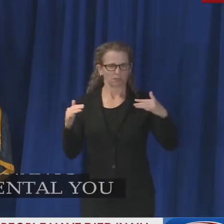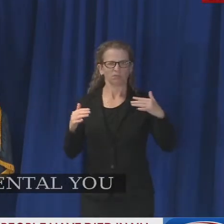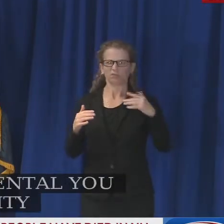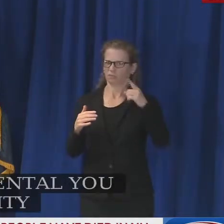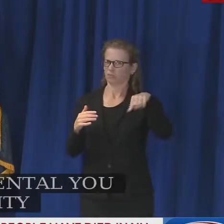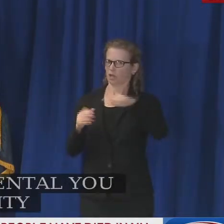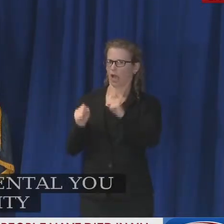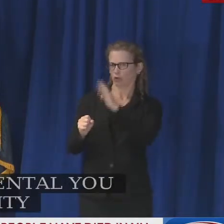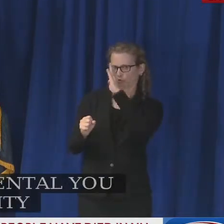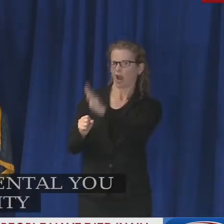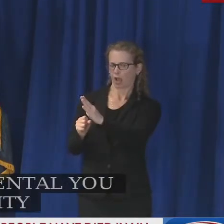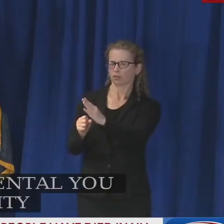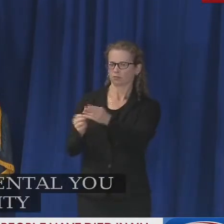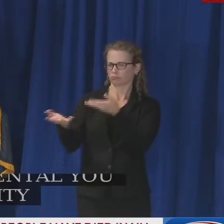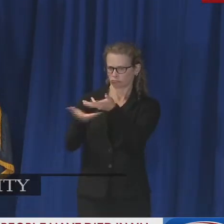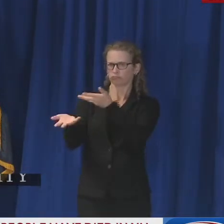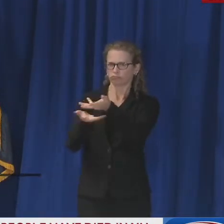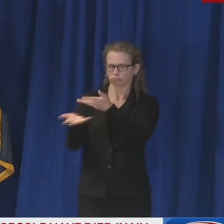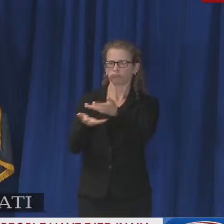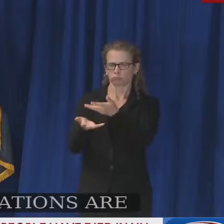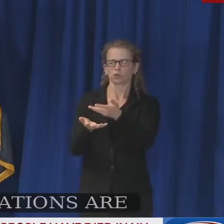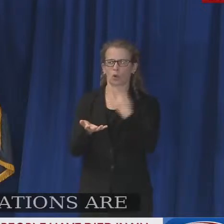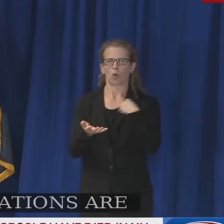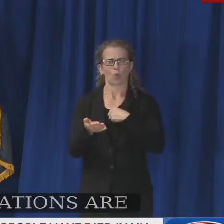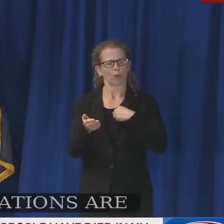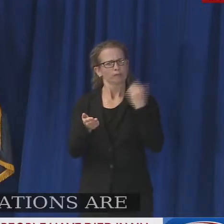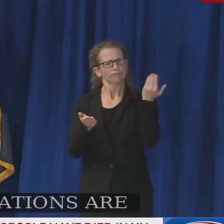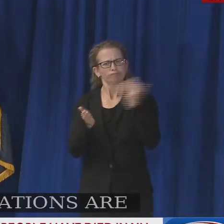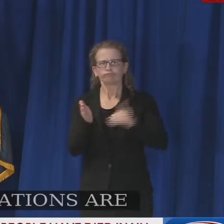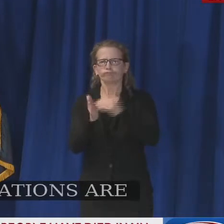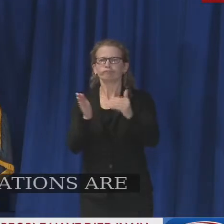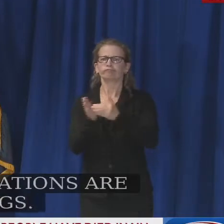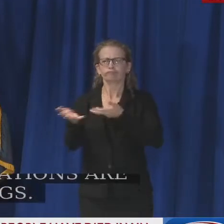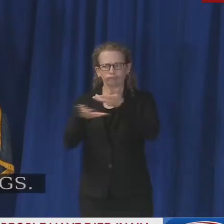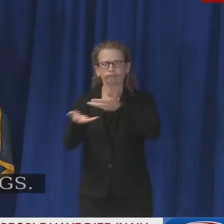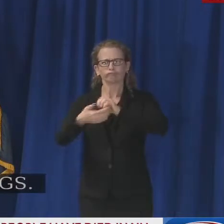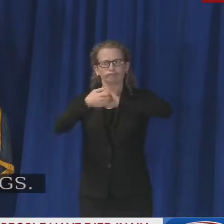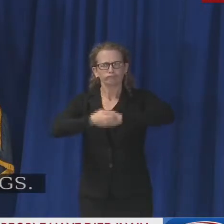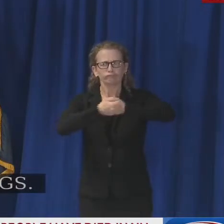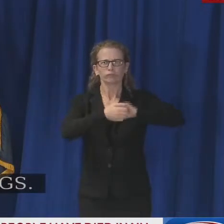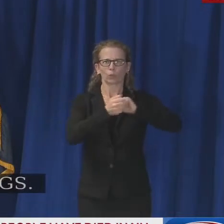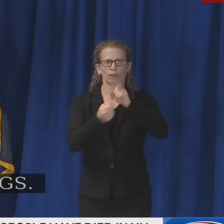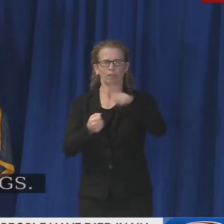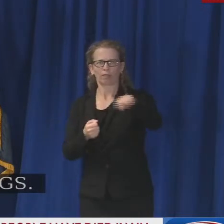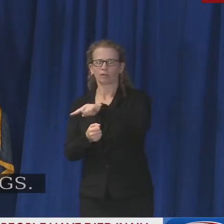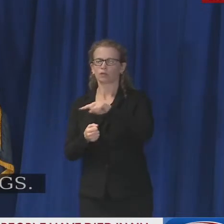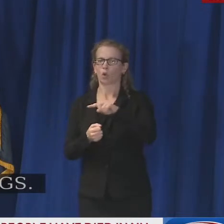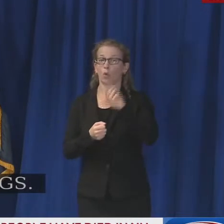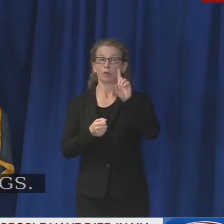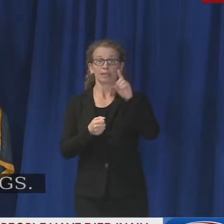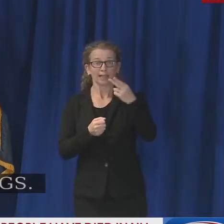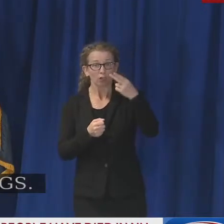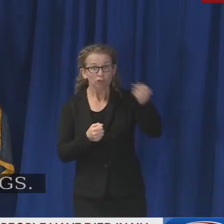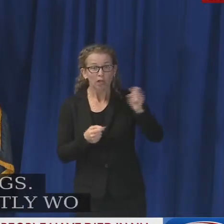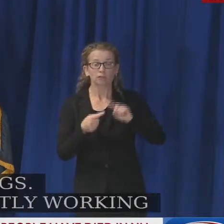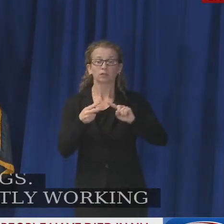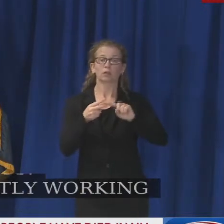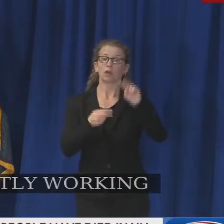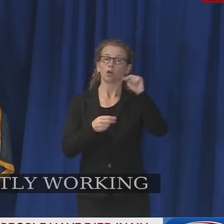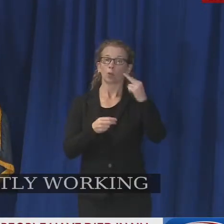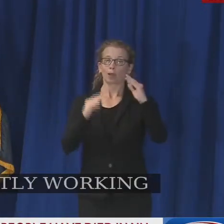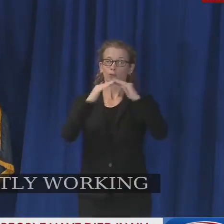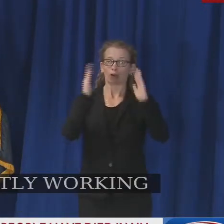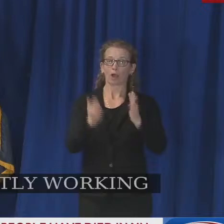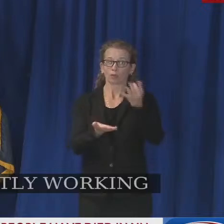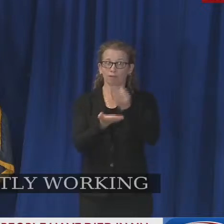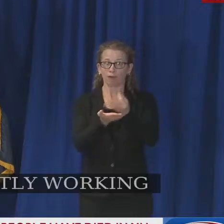constantly working with them, not just the Gopher team, but the folks at HHS, New Hampshire Housing Finance Authority, who is kind of the backbone of driving this